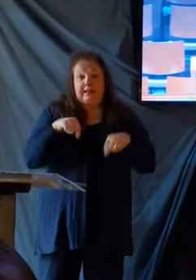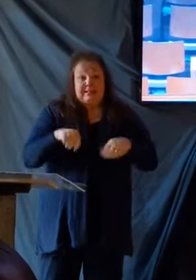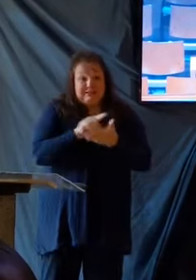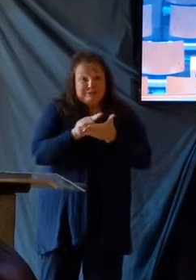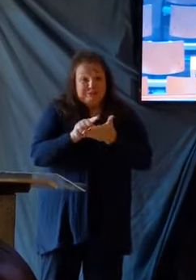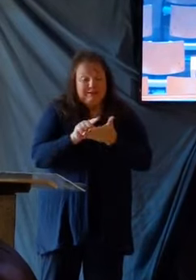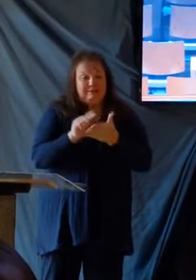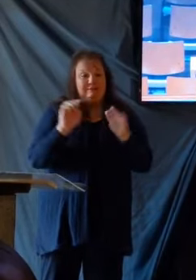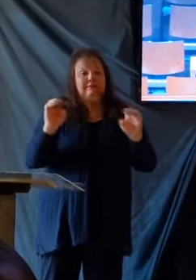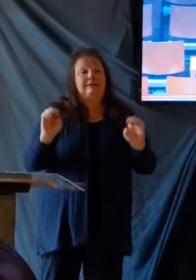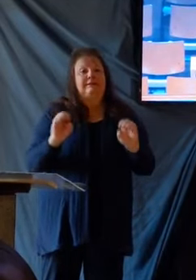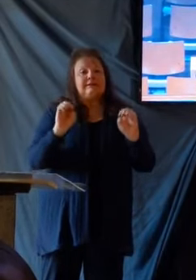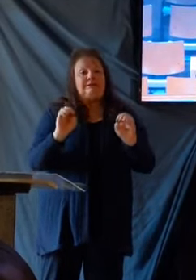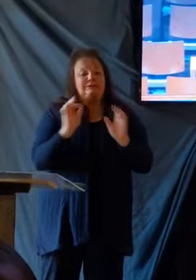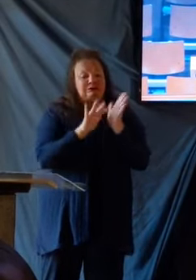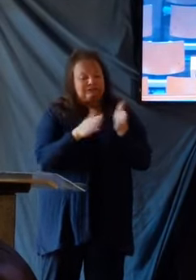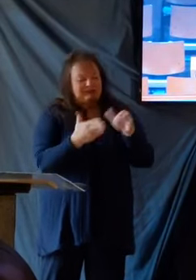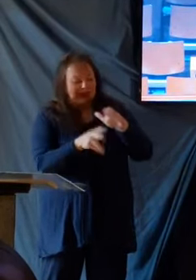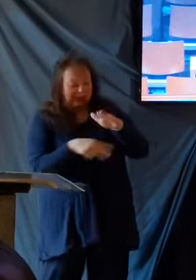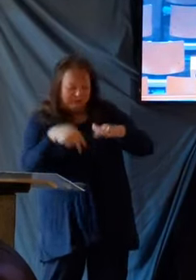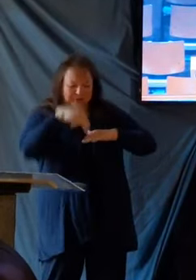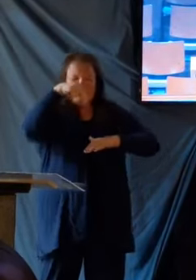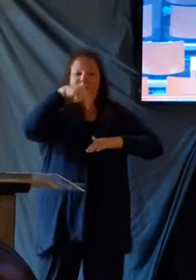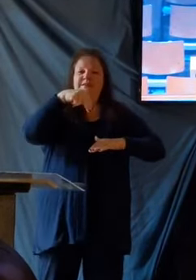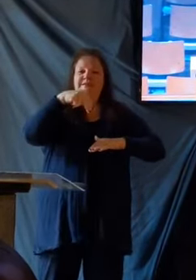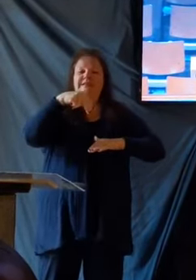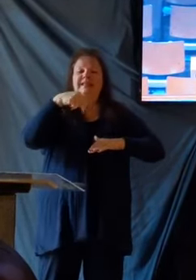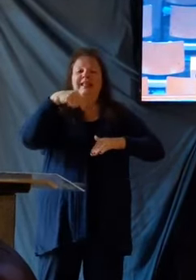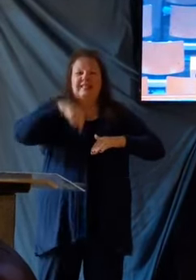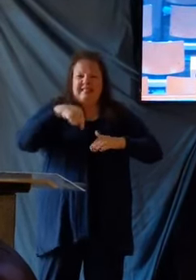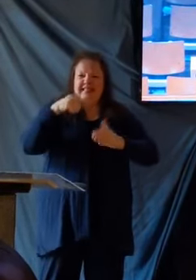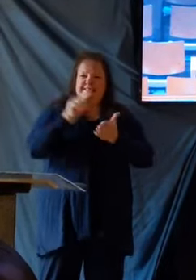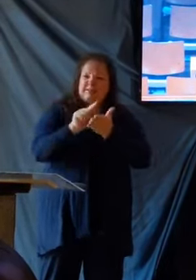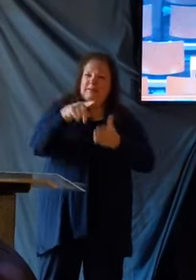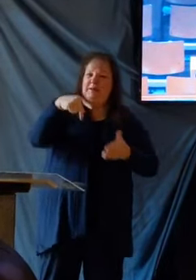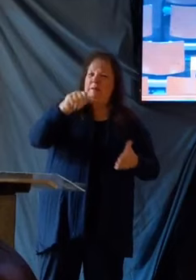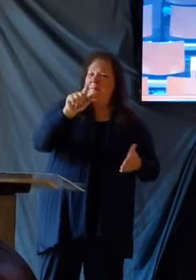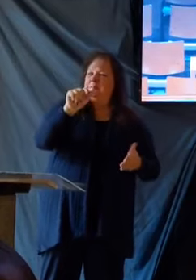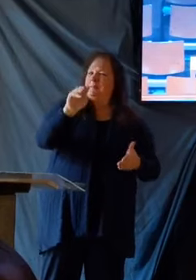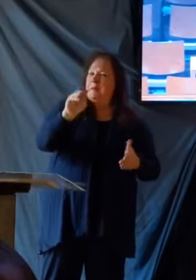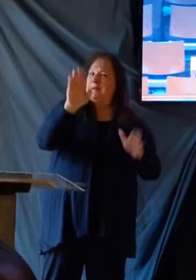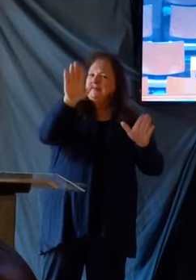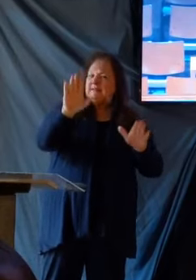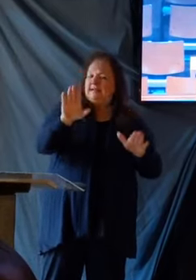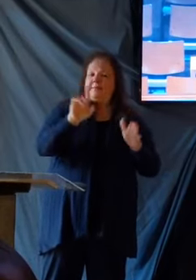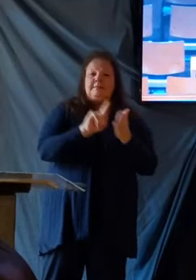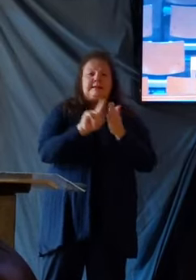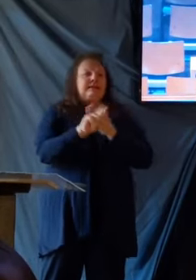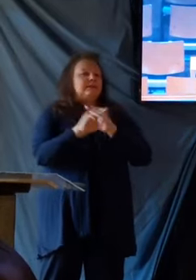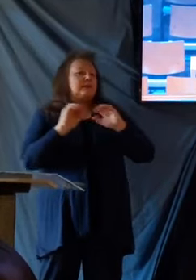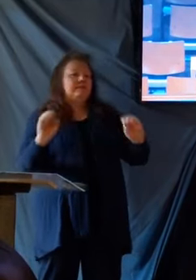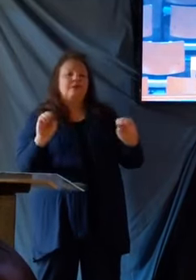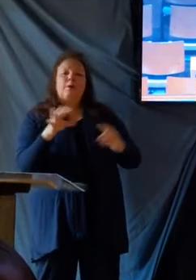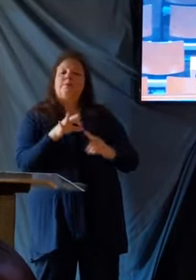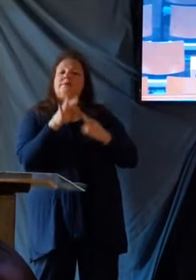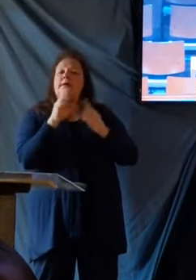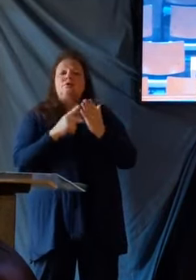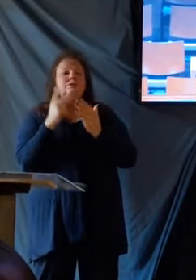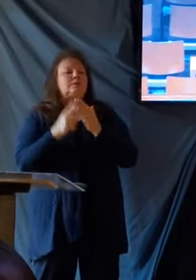week. Palm Sunday, as Andrew mentioned. Next Sunday's Easter Sunday, but we'll not be doing any